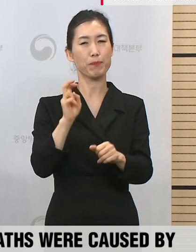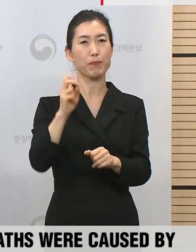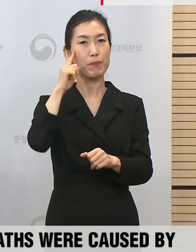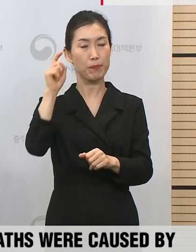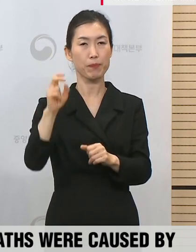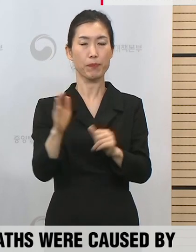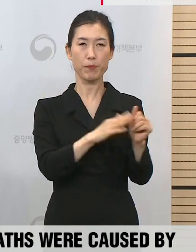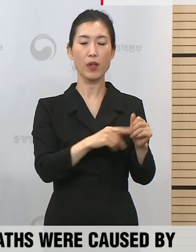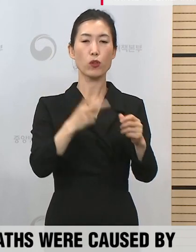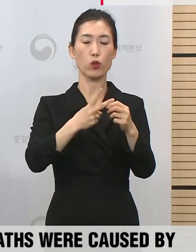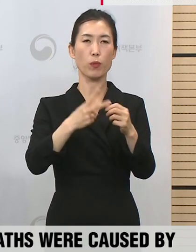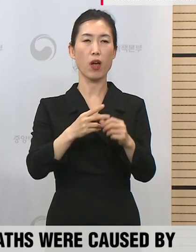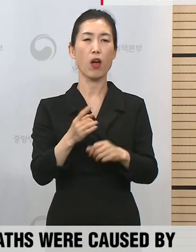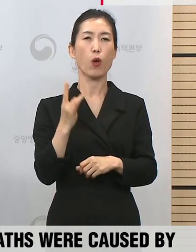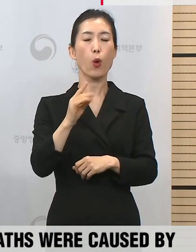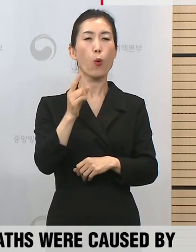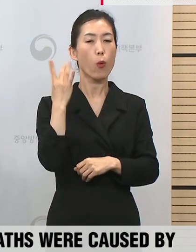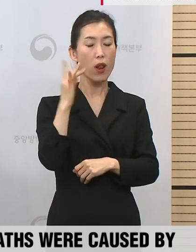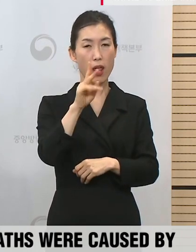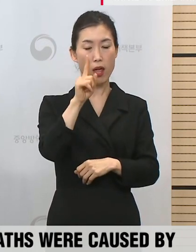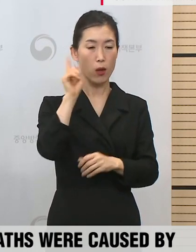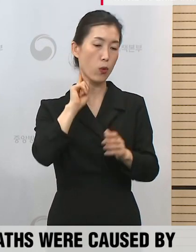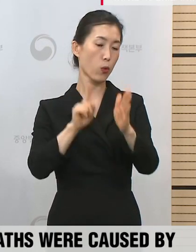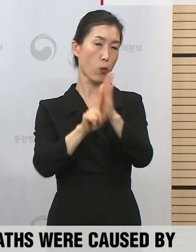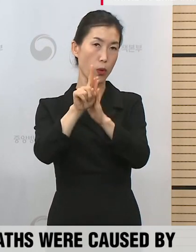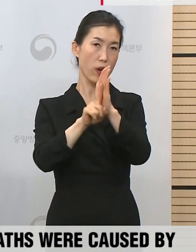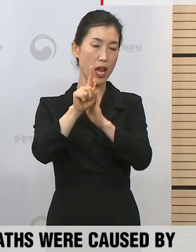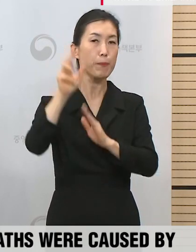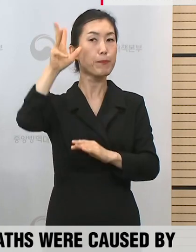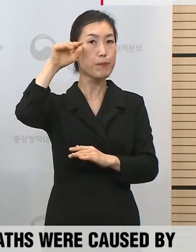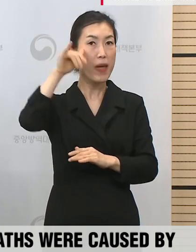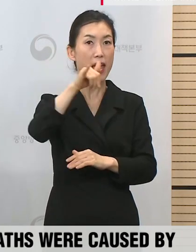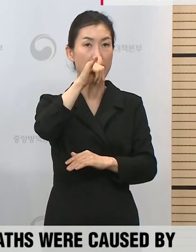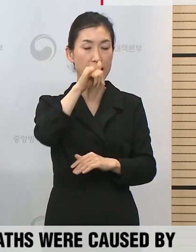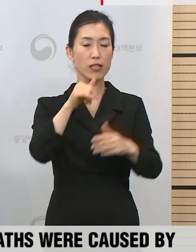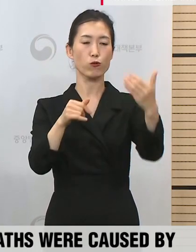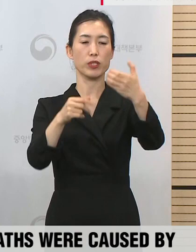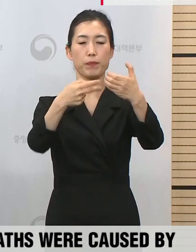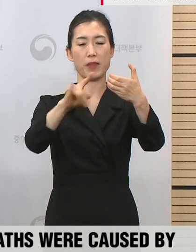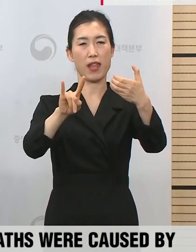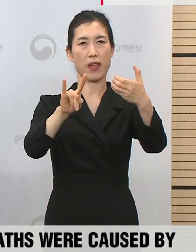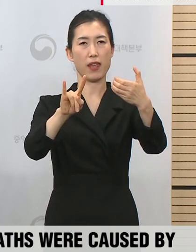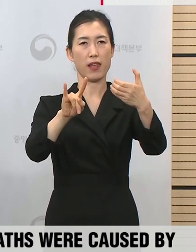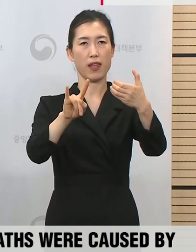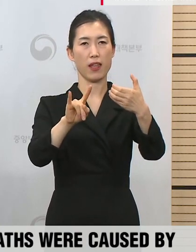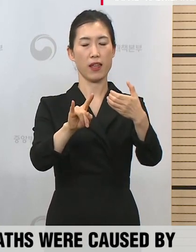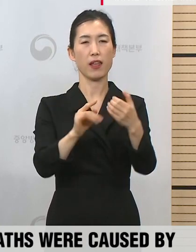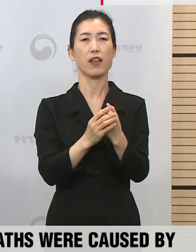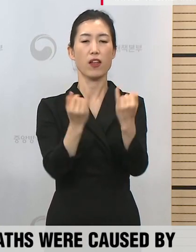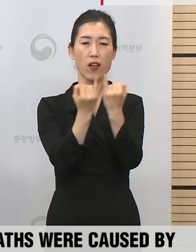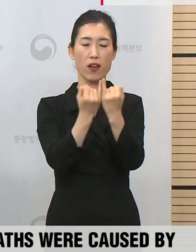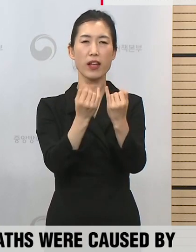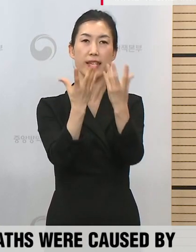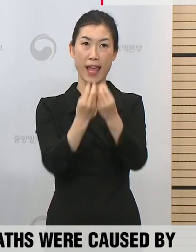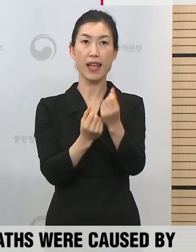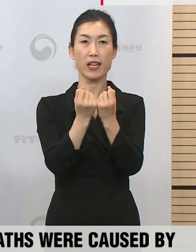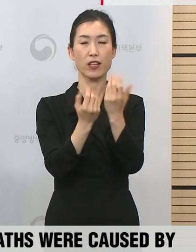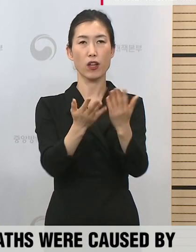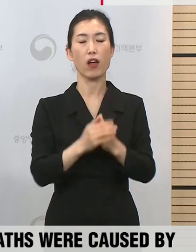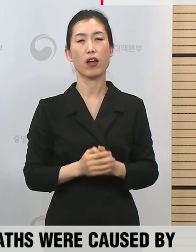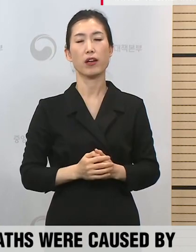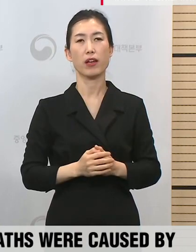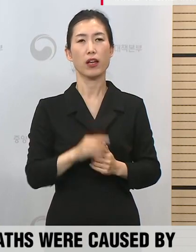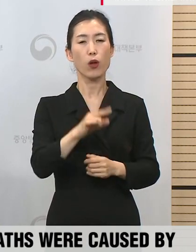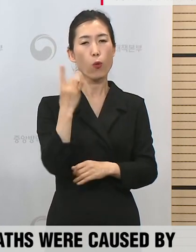case was also a person who had underlying illnesses, and a woman in her 90s with high blood